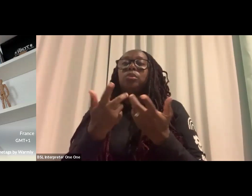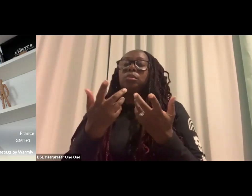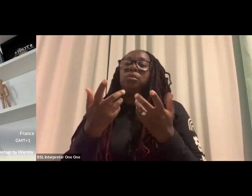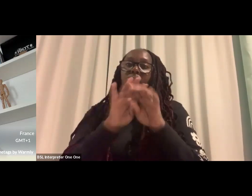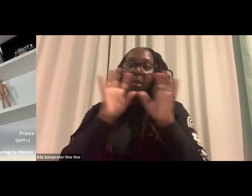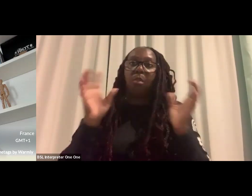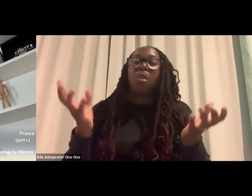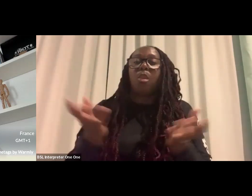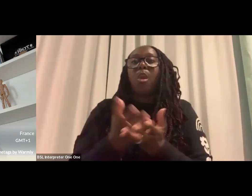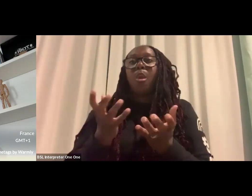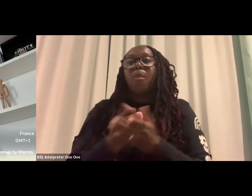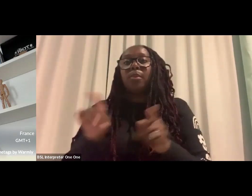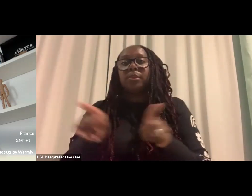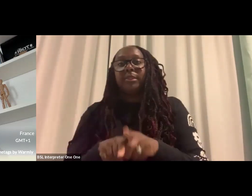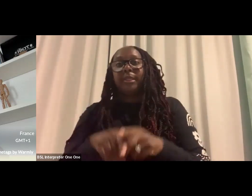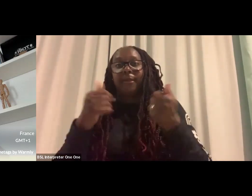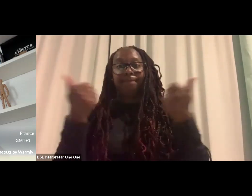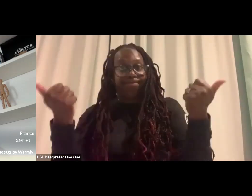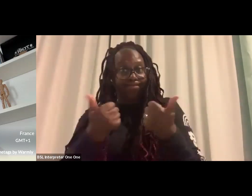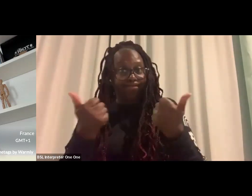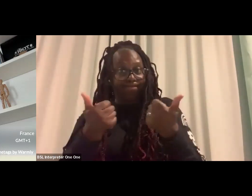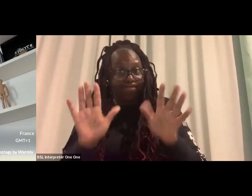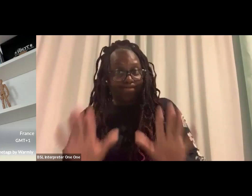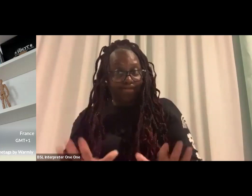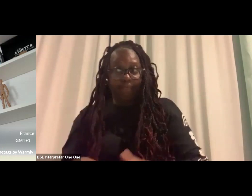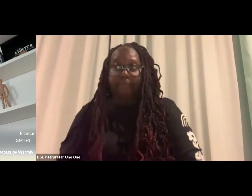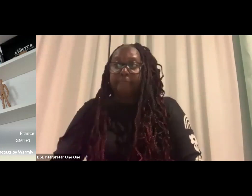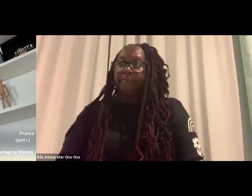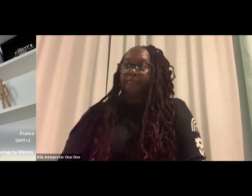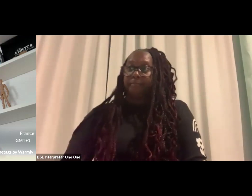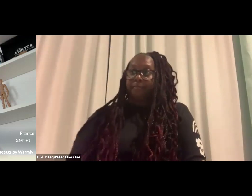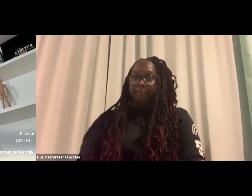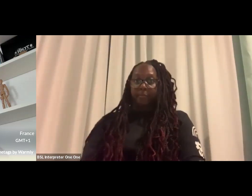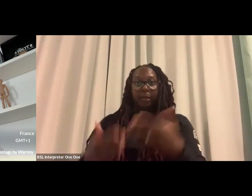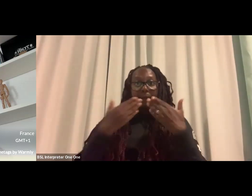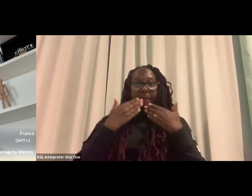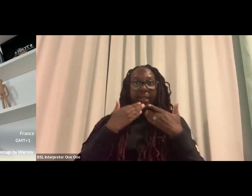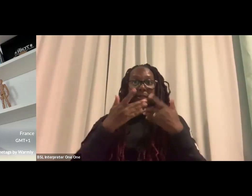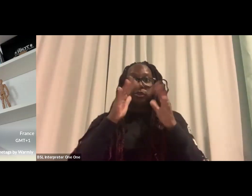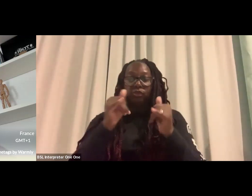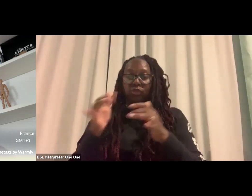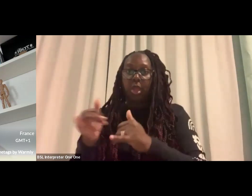outcomes. So I'll leave it at this for today. Do go and check it out on